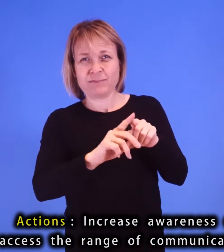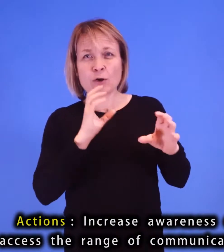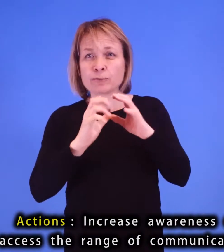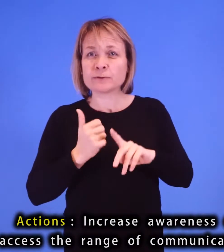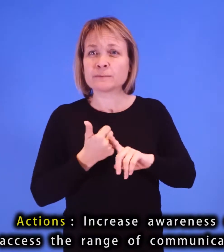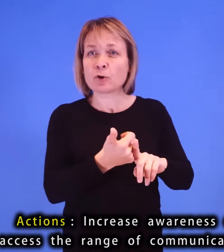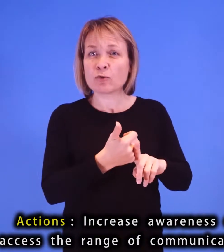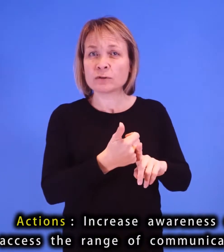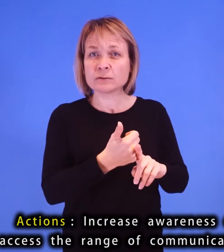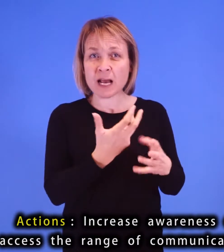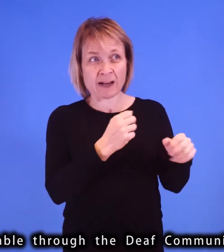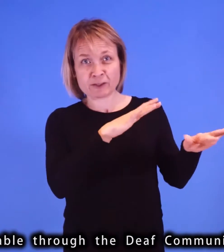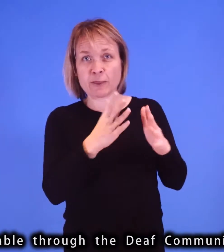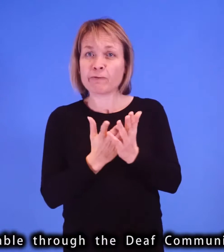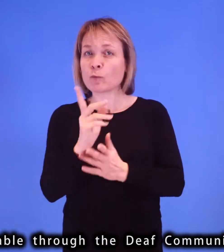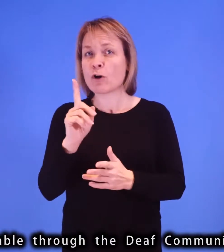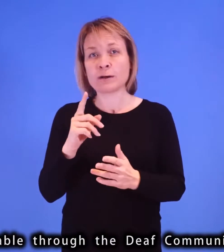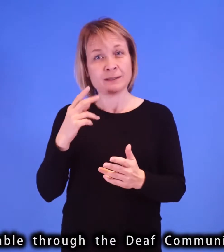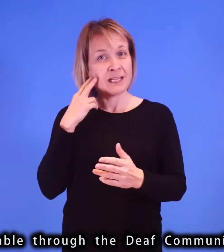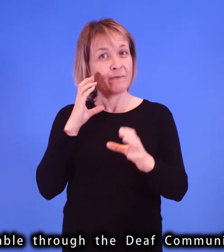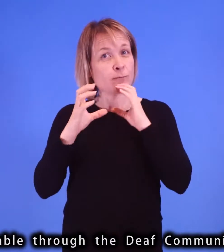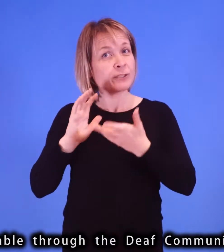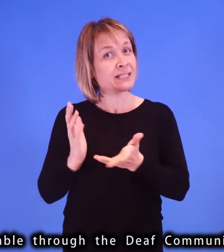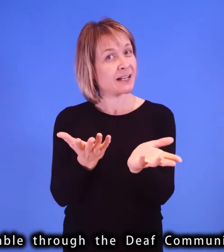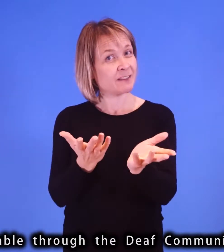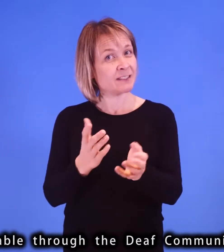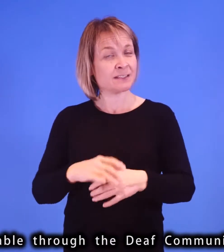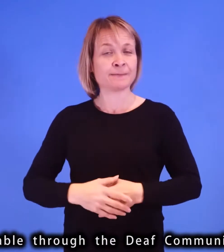of communication support available through the Deaf Communication Service.